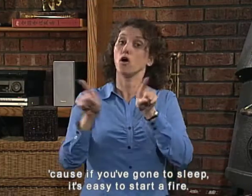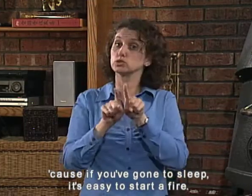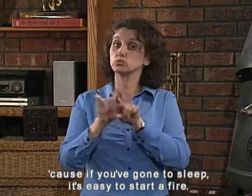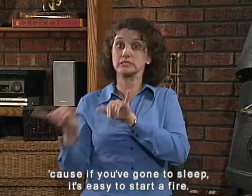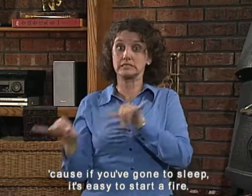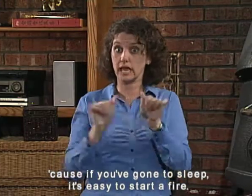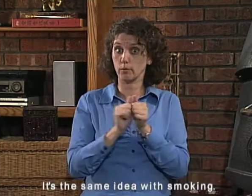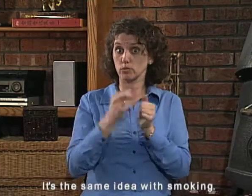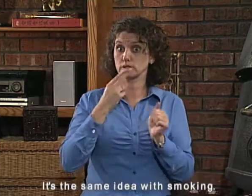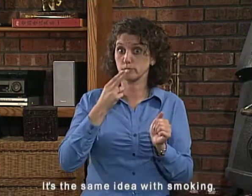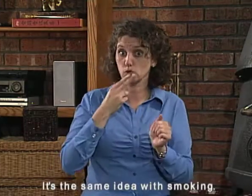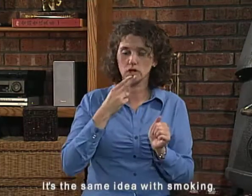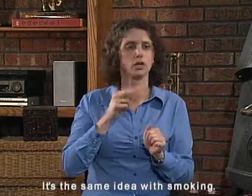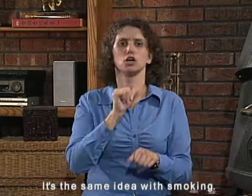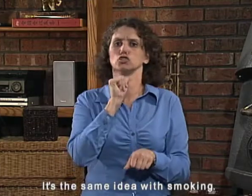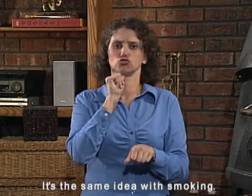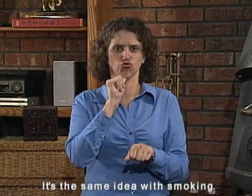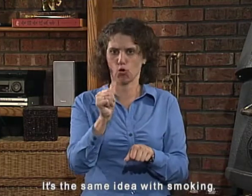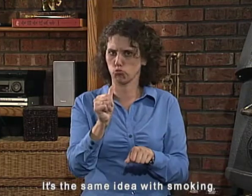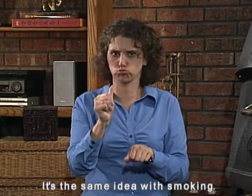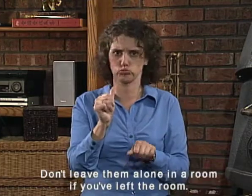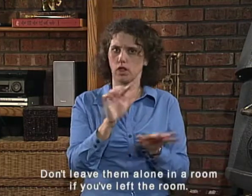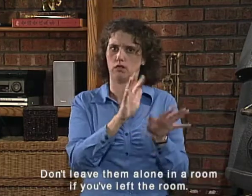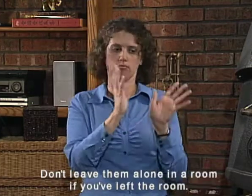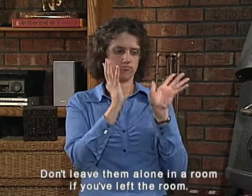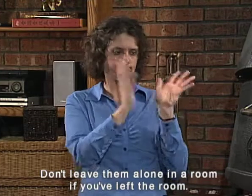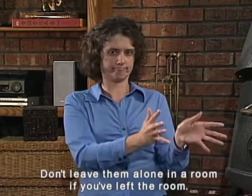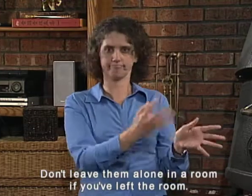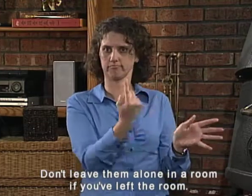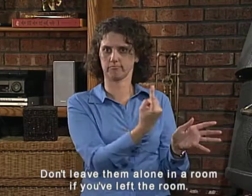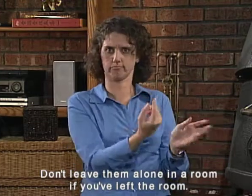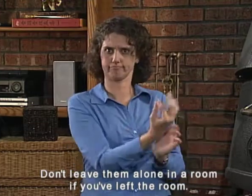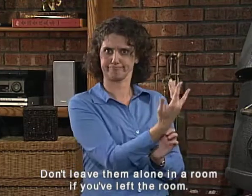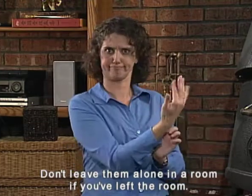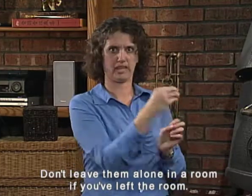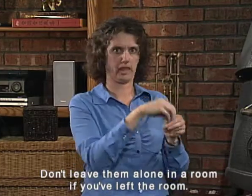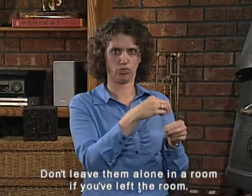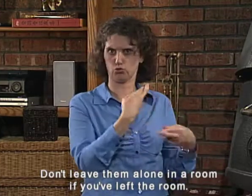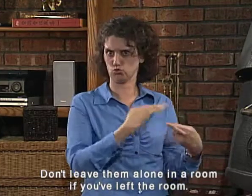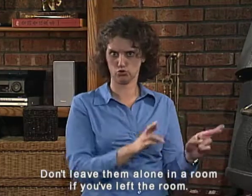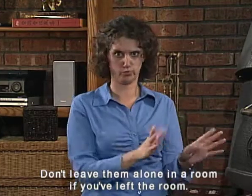to start a fire. It's the same idea with smoking. Don't leave them alone in a room if you've left the room.